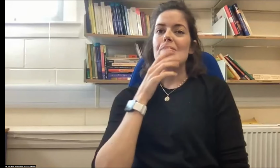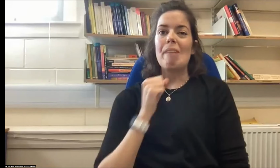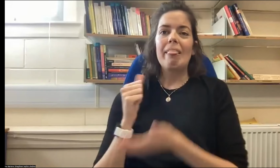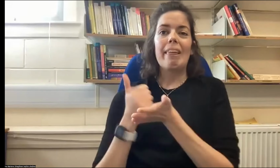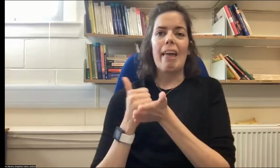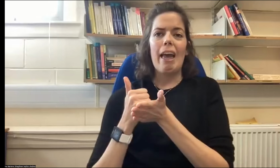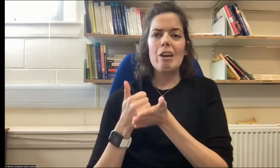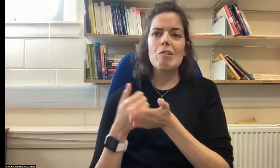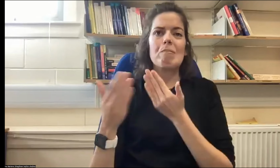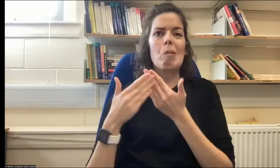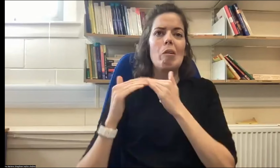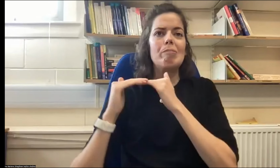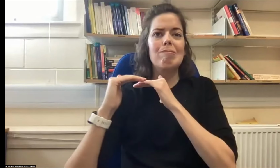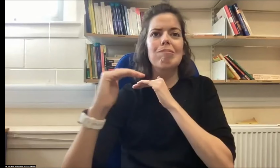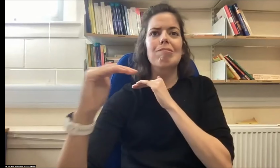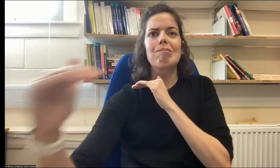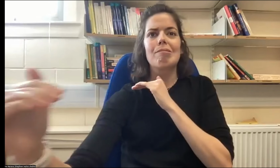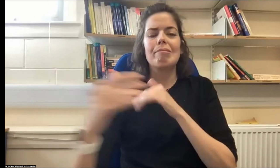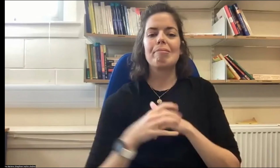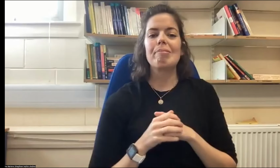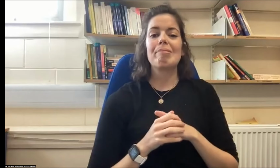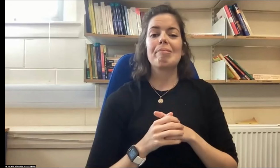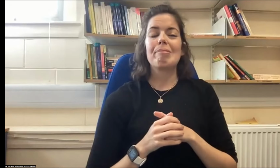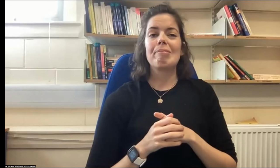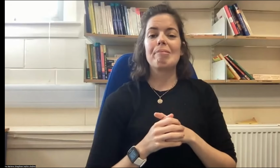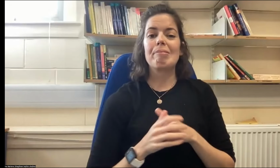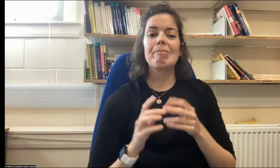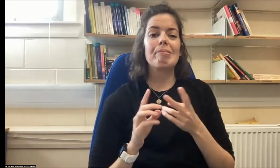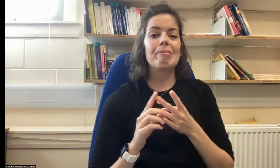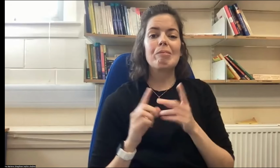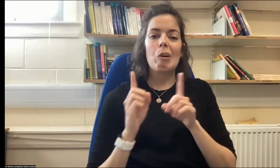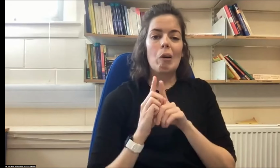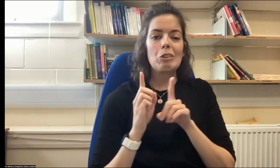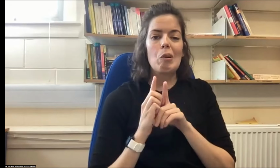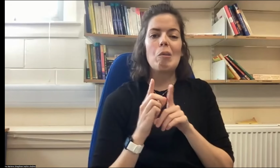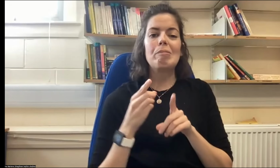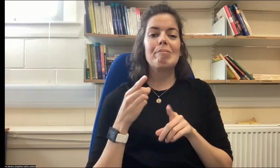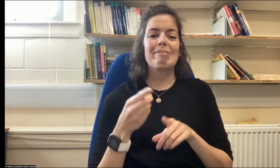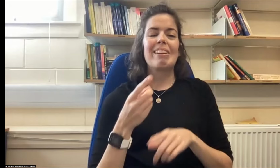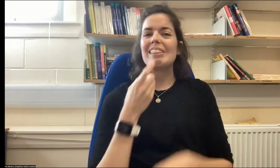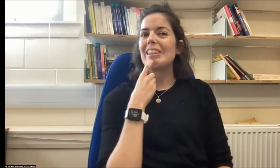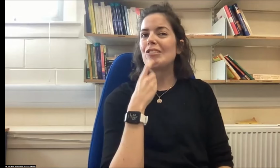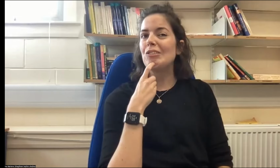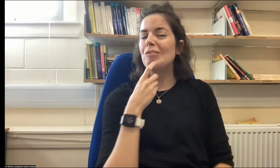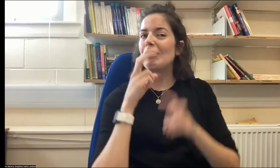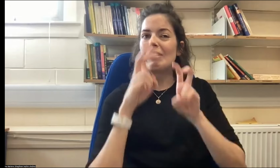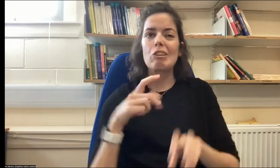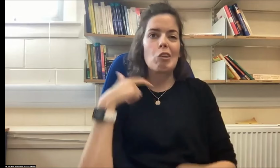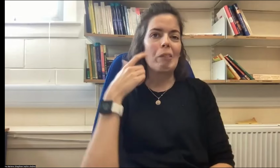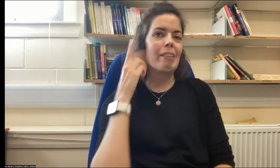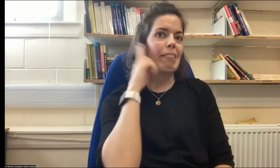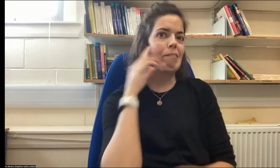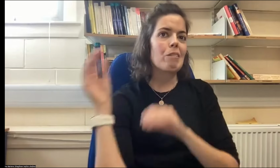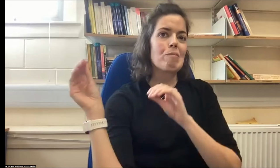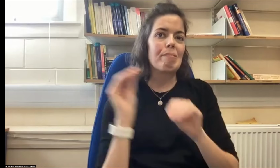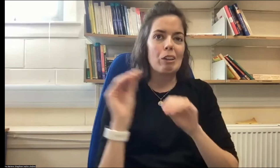these spaces change. This is slightly different from gay men's deaf spaces because they tend to be more permanent.